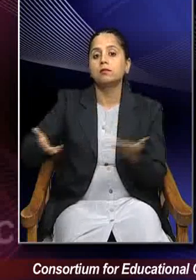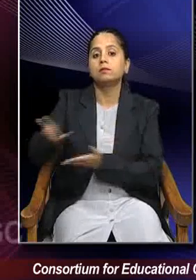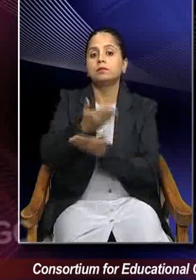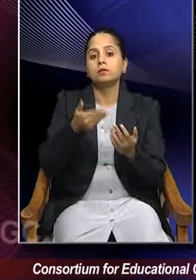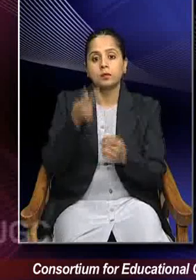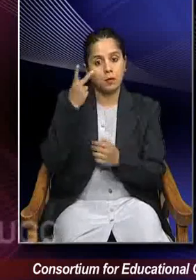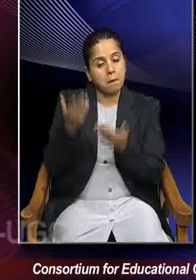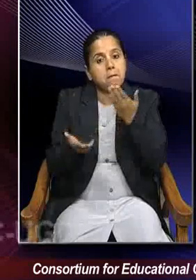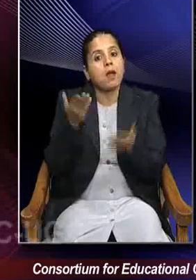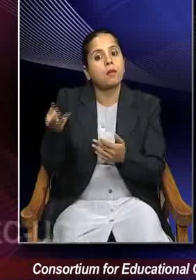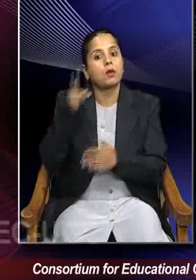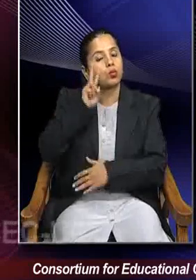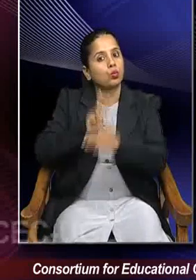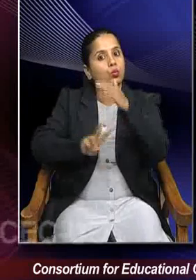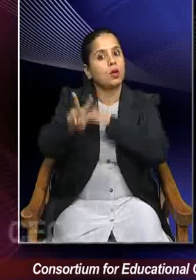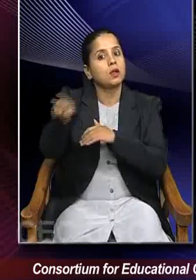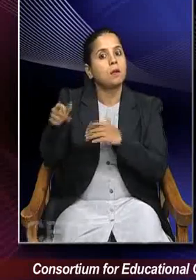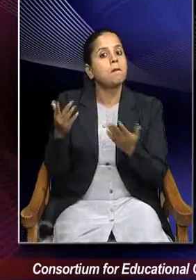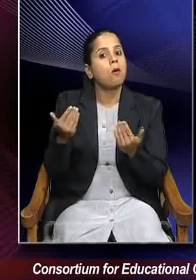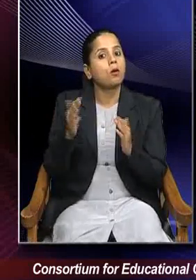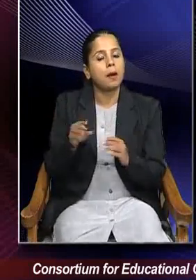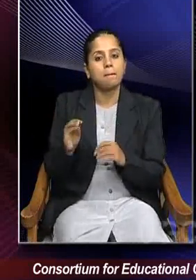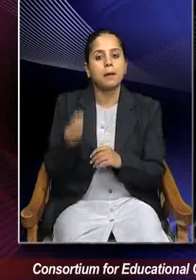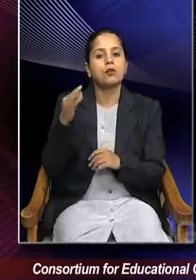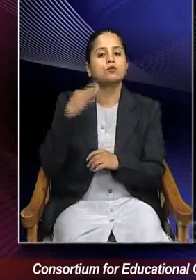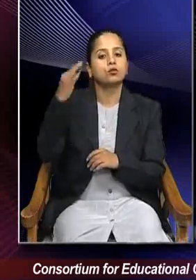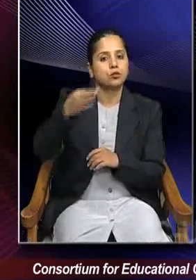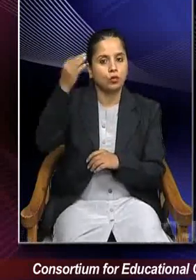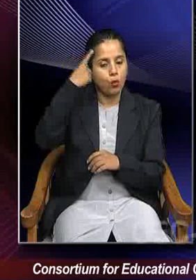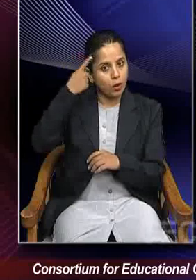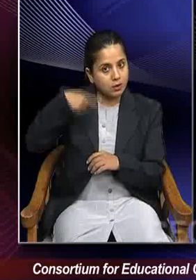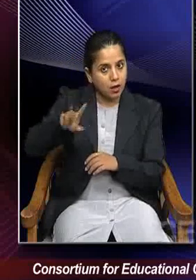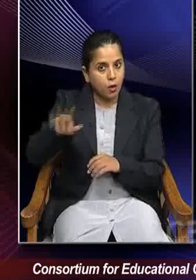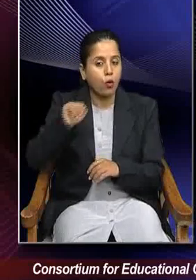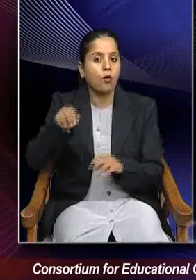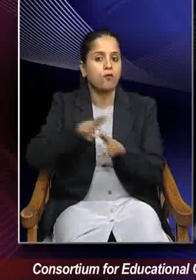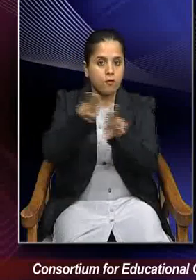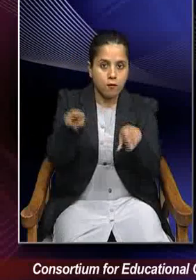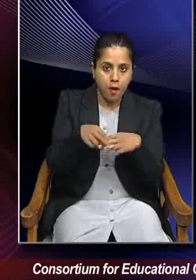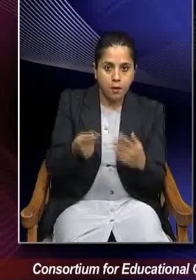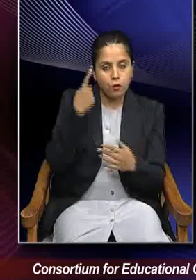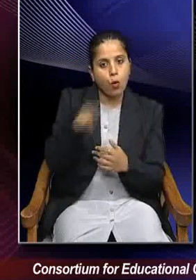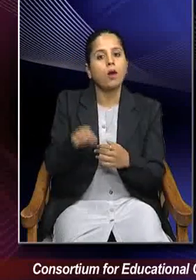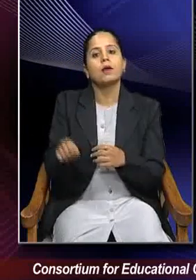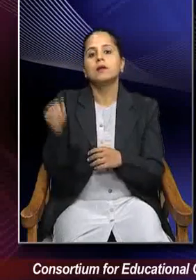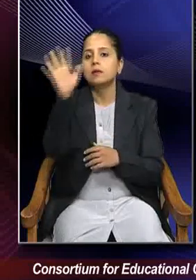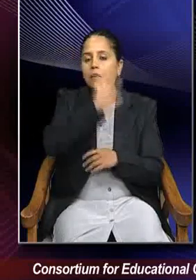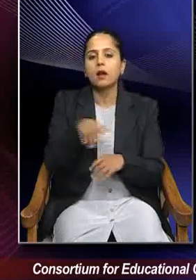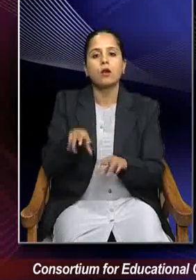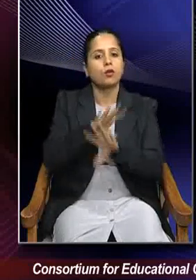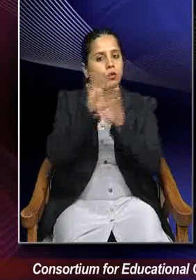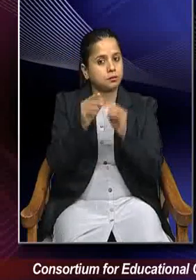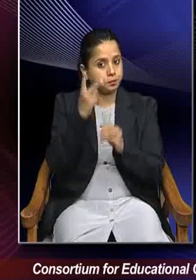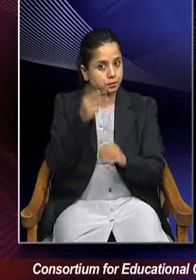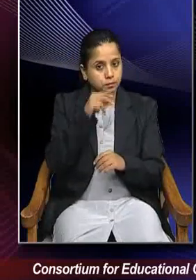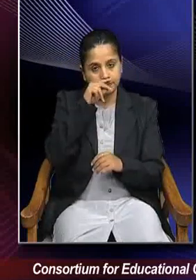that they may visualize and have a vision of a better future for themselves, their family, and for the nation as a whole.